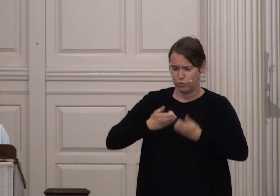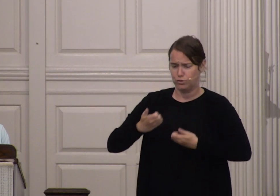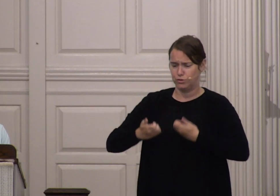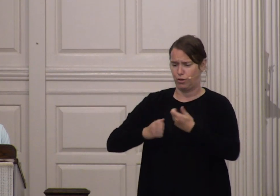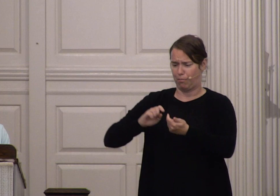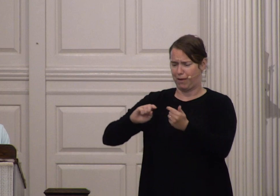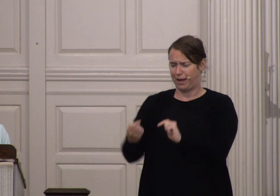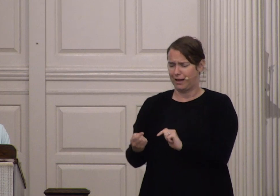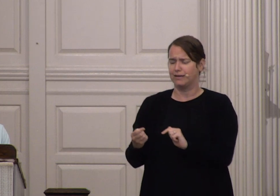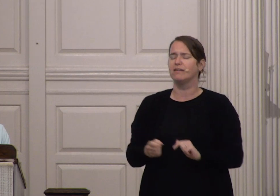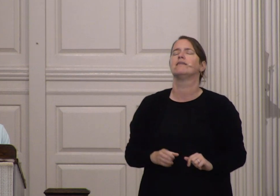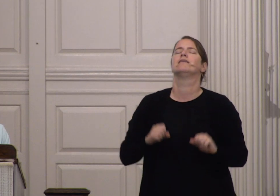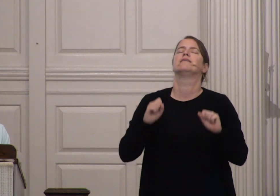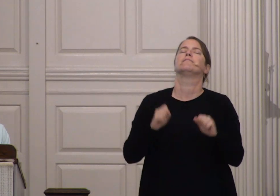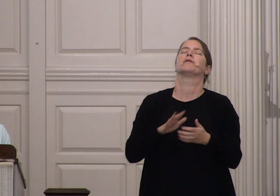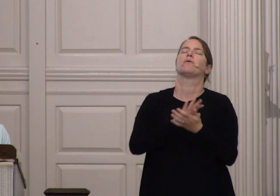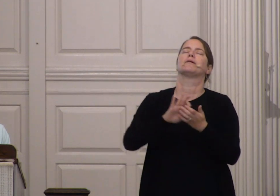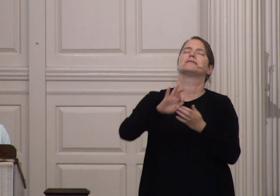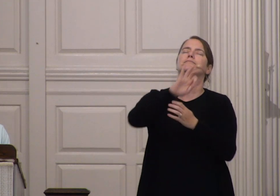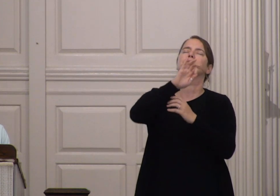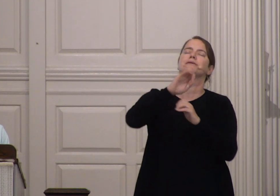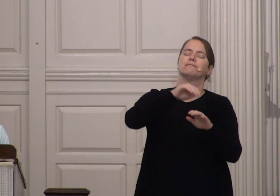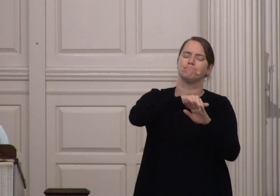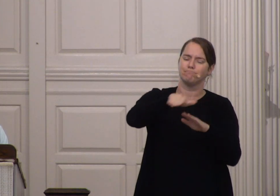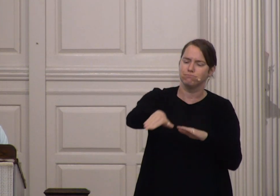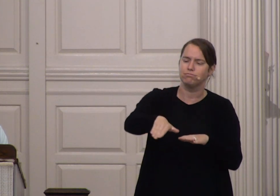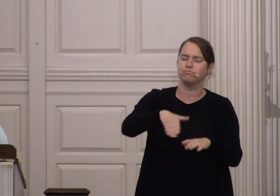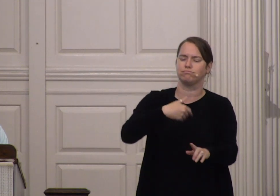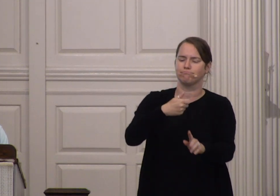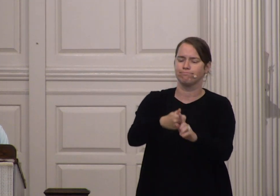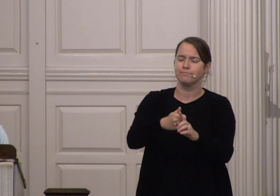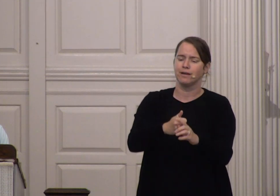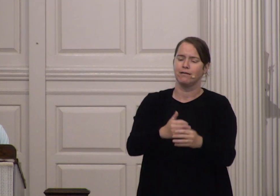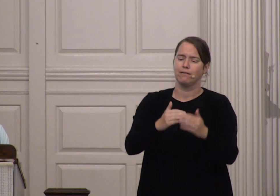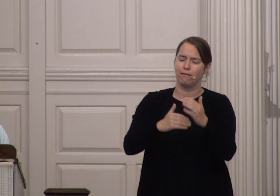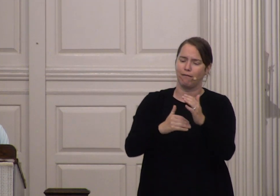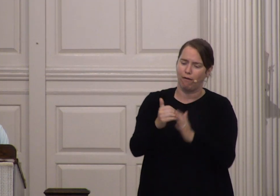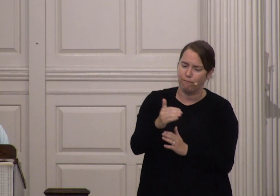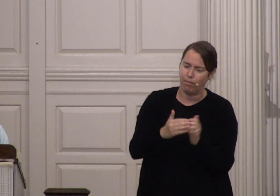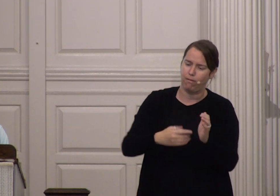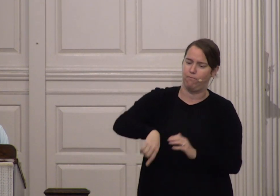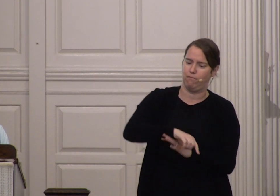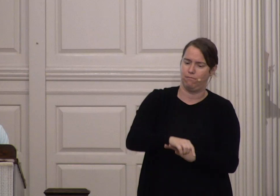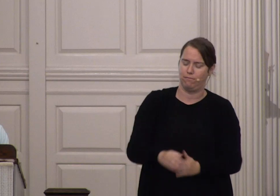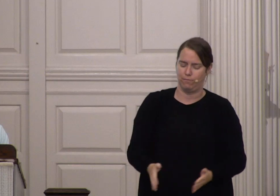his Spirit to comfort them. Let us pray to the Lord.